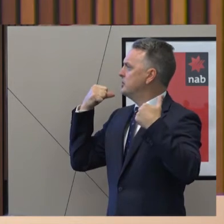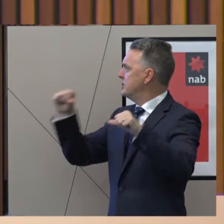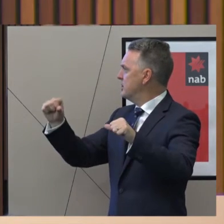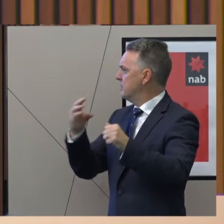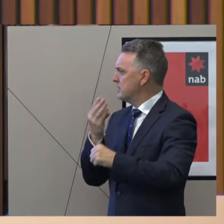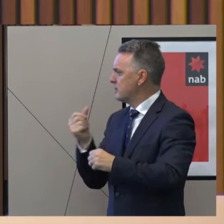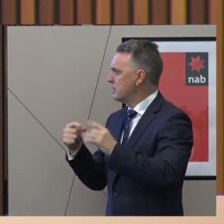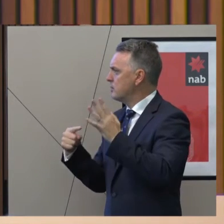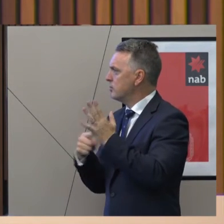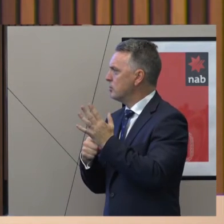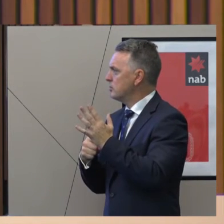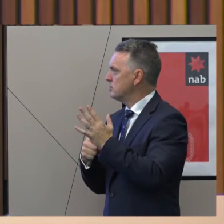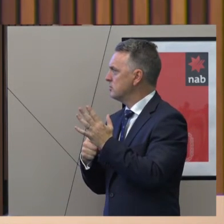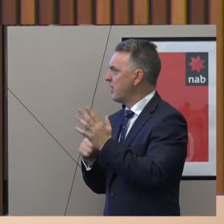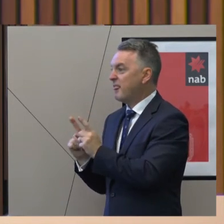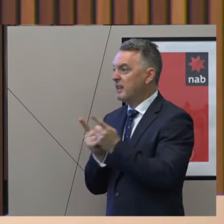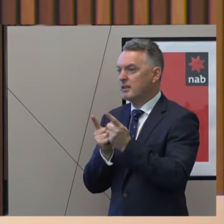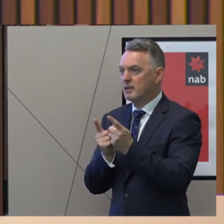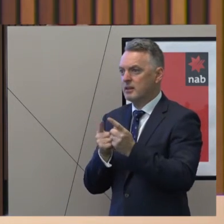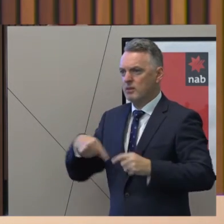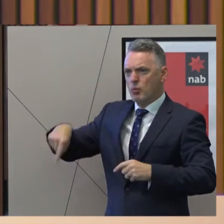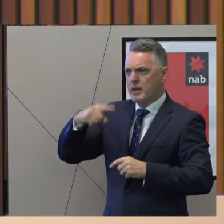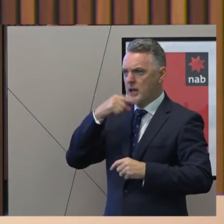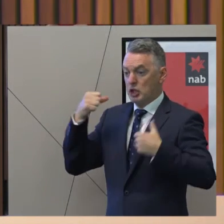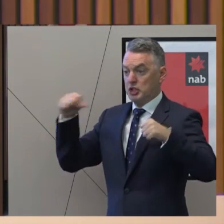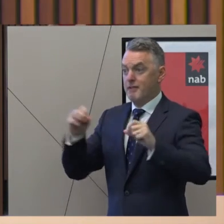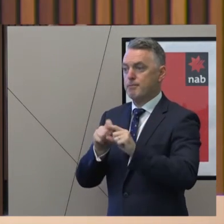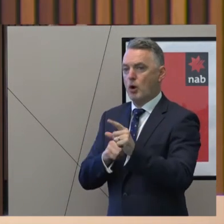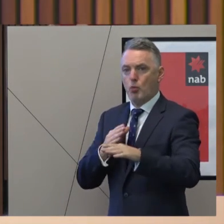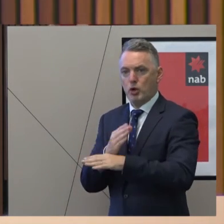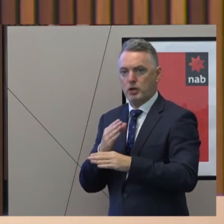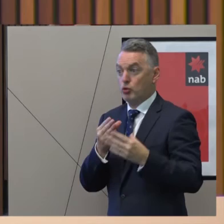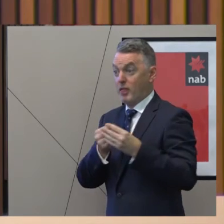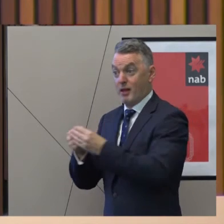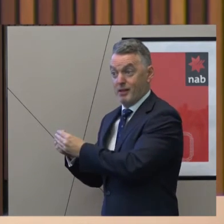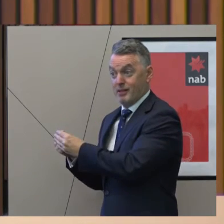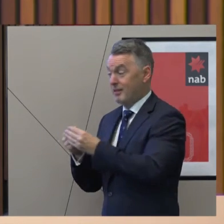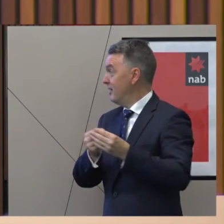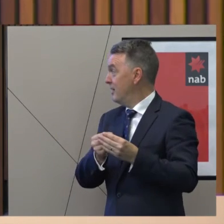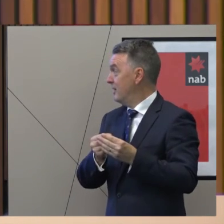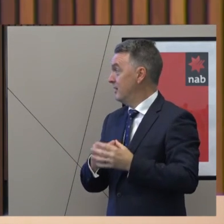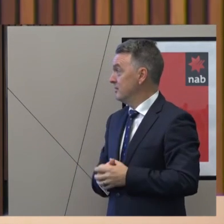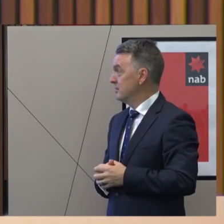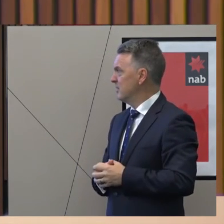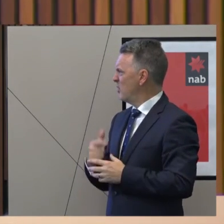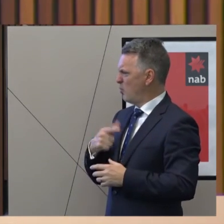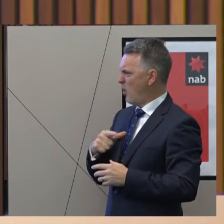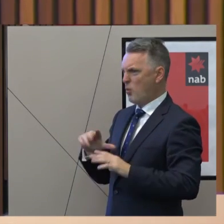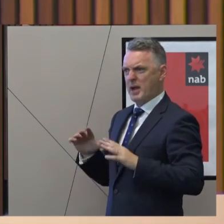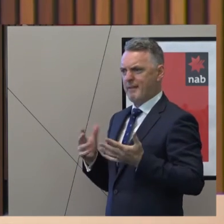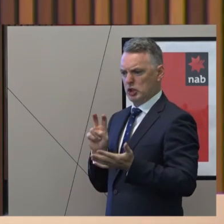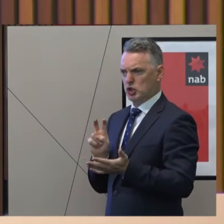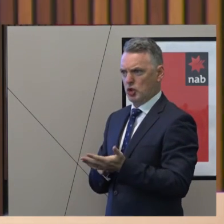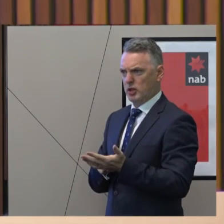the important things that we have in common by working together in between. Why haven't we signed the